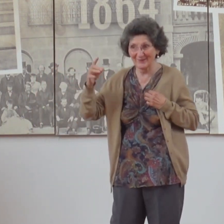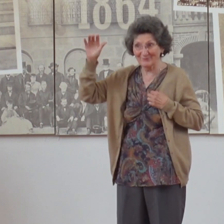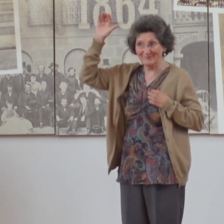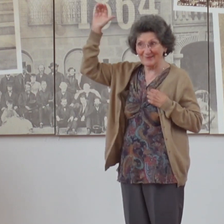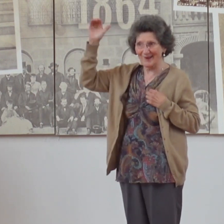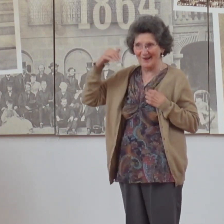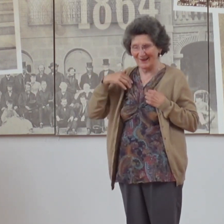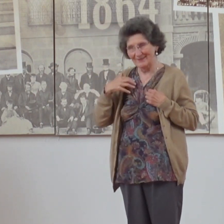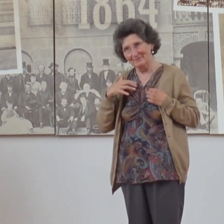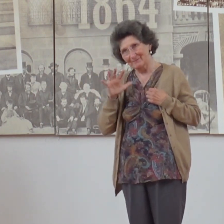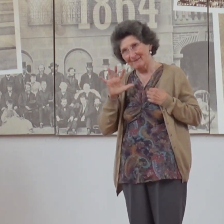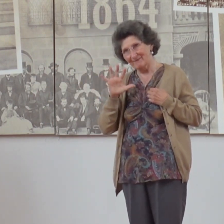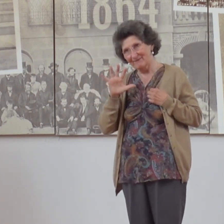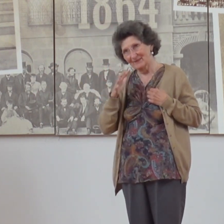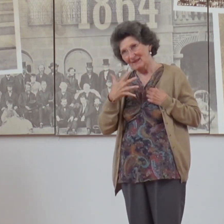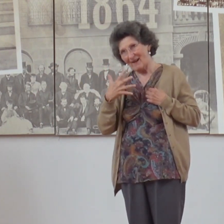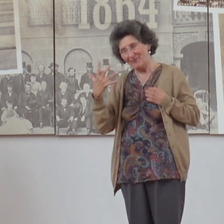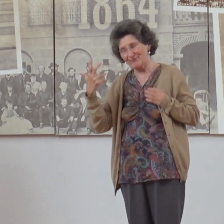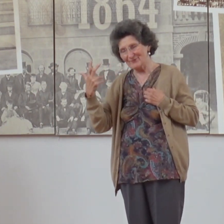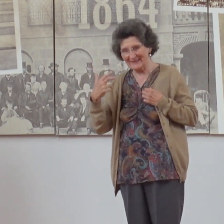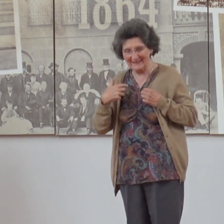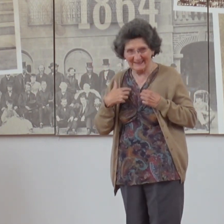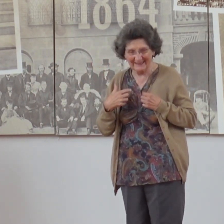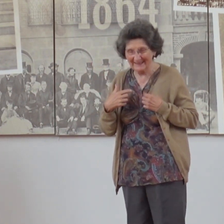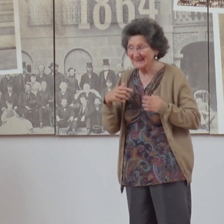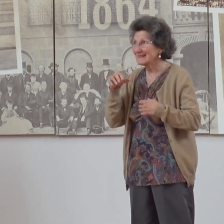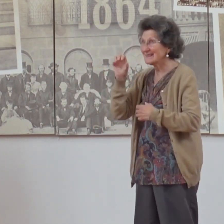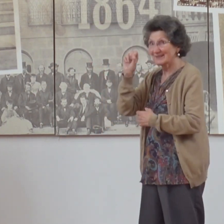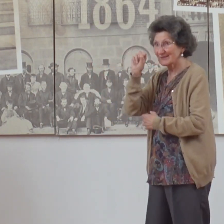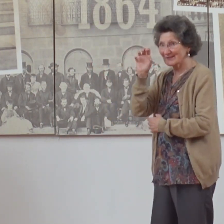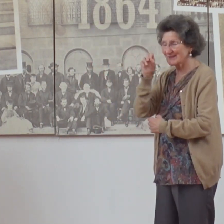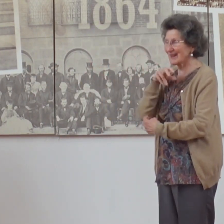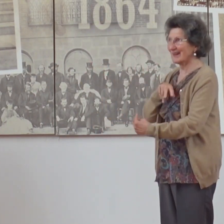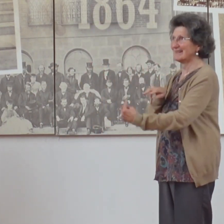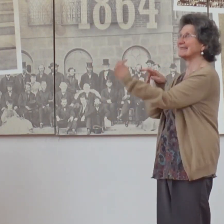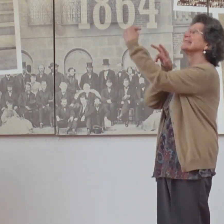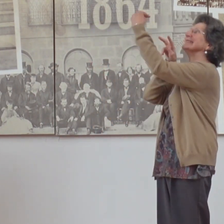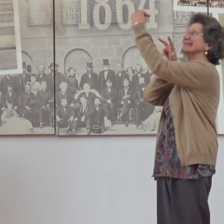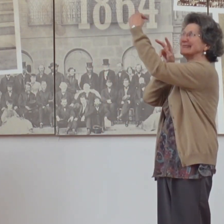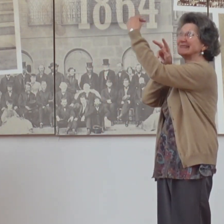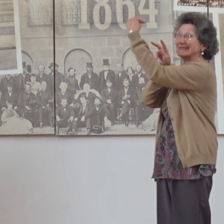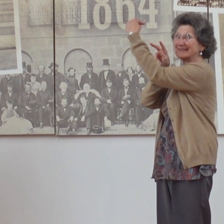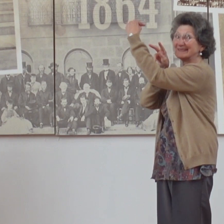5'8", all right, so it's definitely taller than me. About 5'4", 5'5".